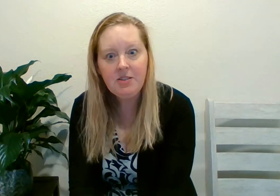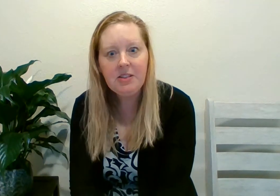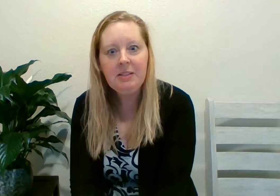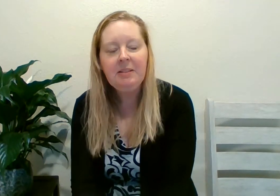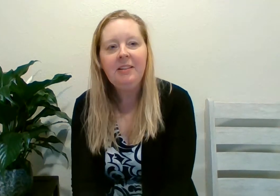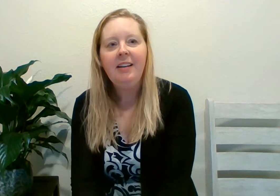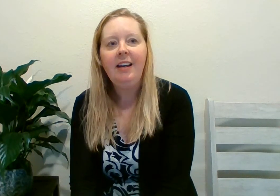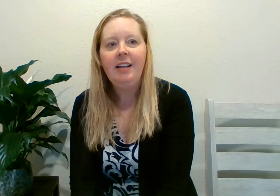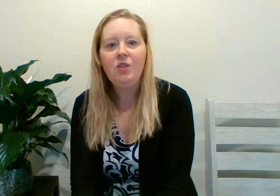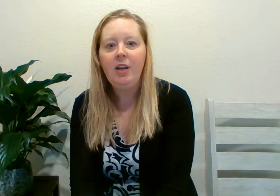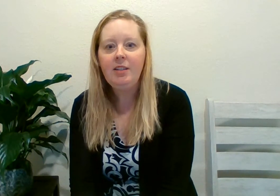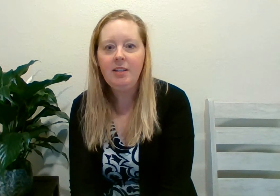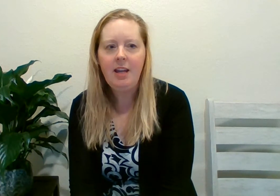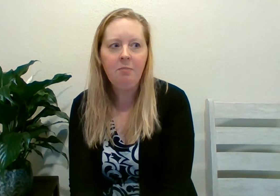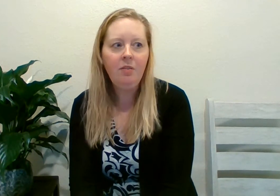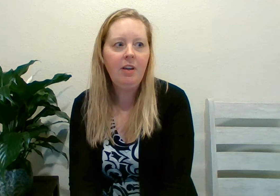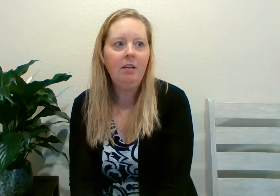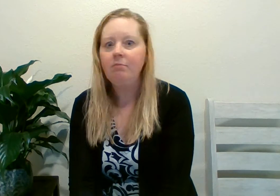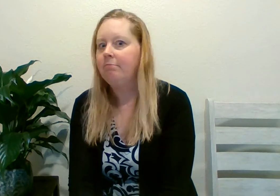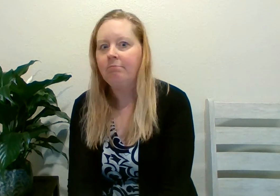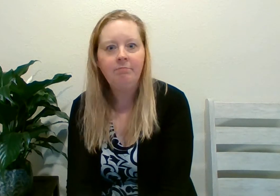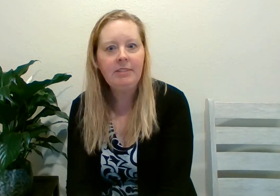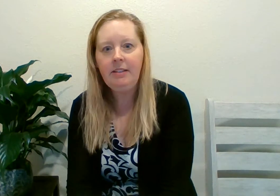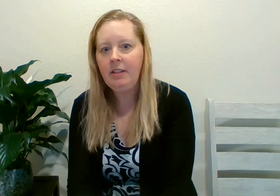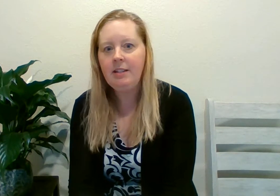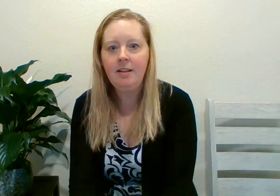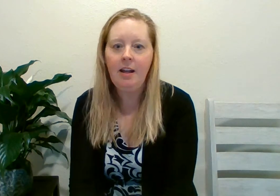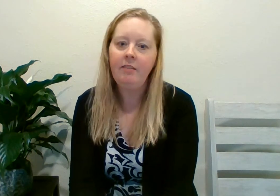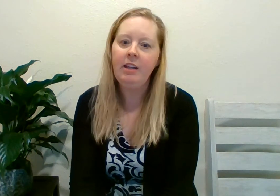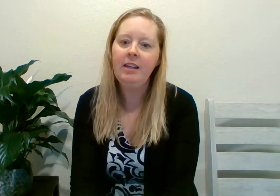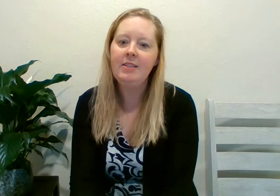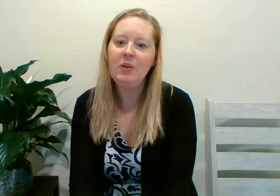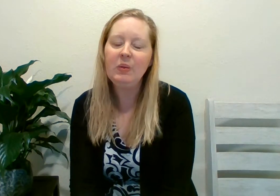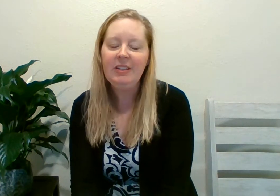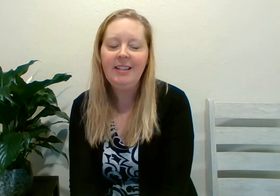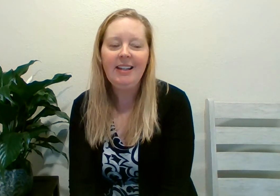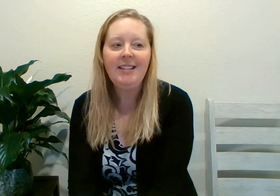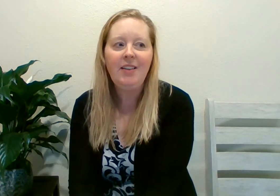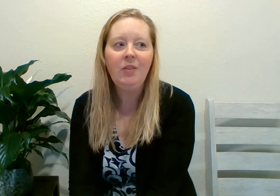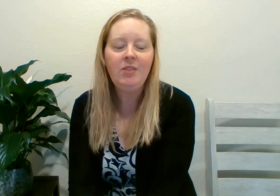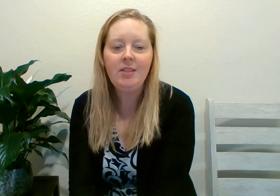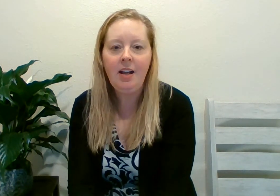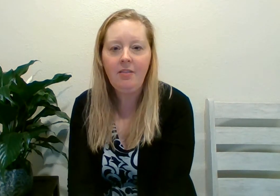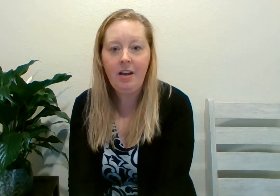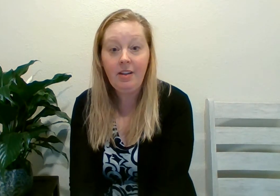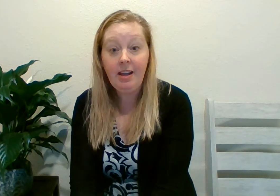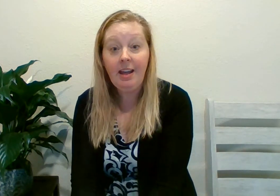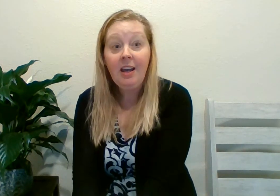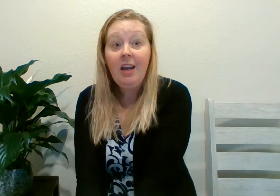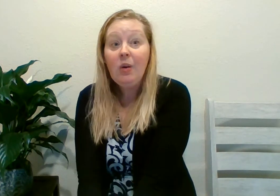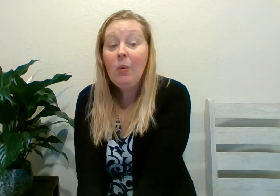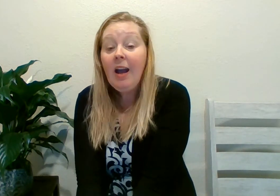actually. I tried to take Murphy out, even he's not having it. So I guess everyone's just kind of having a quiet,